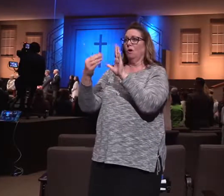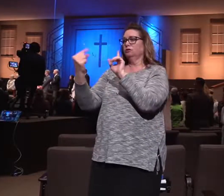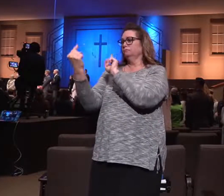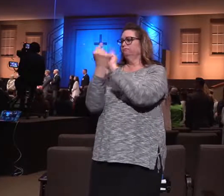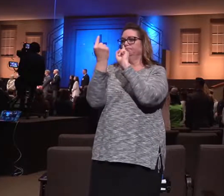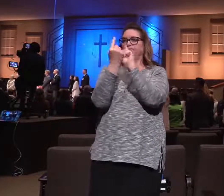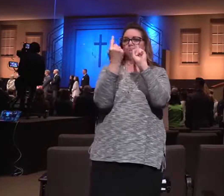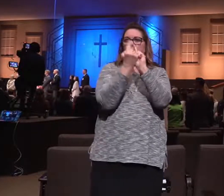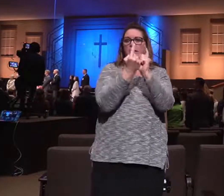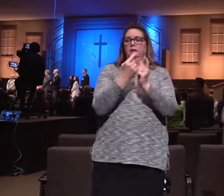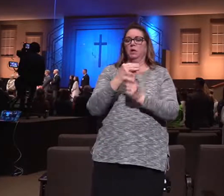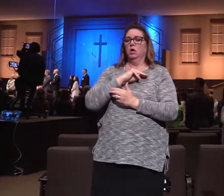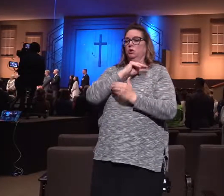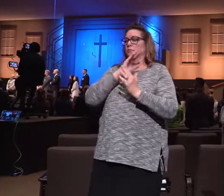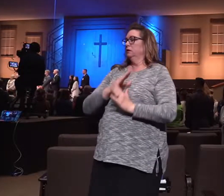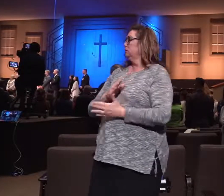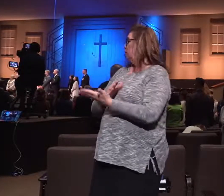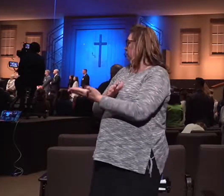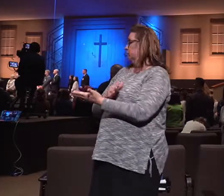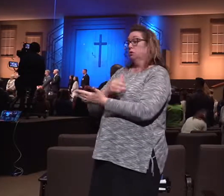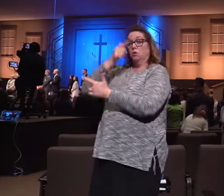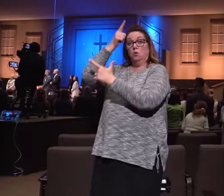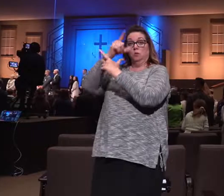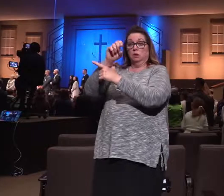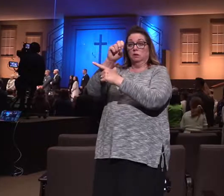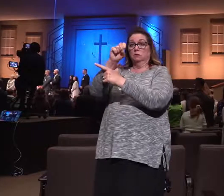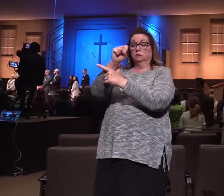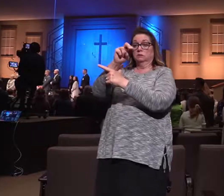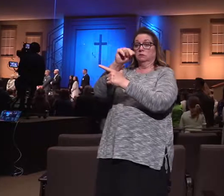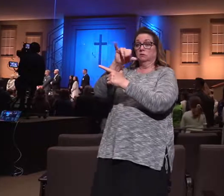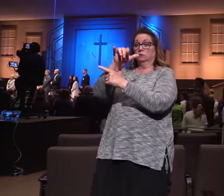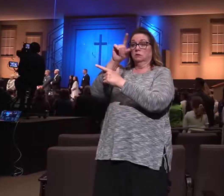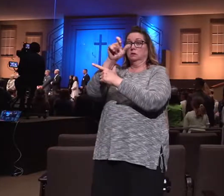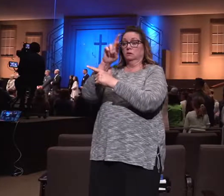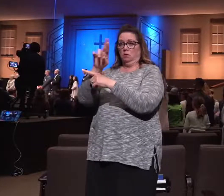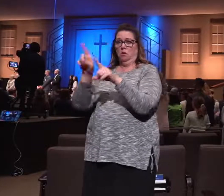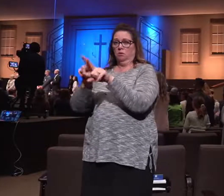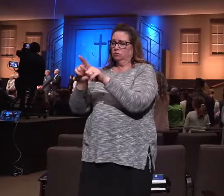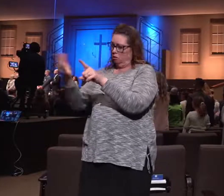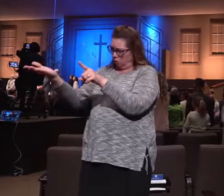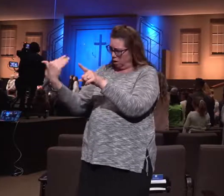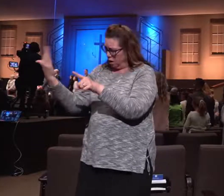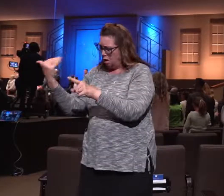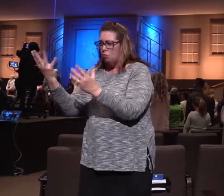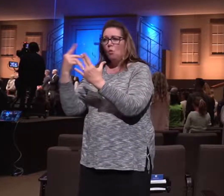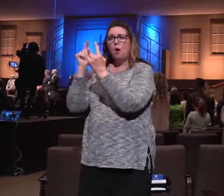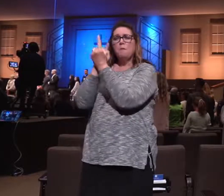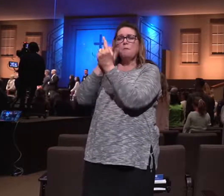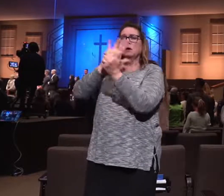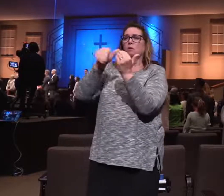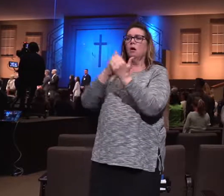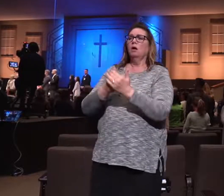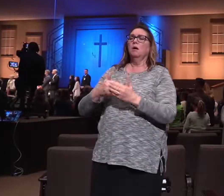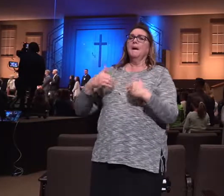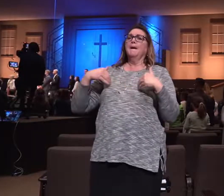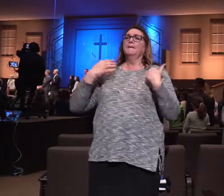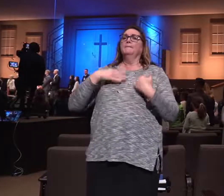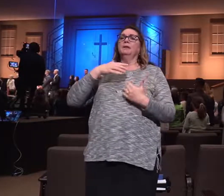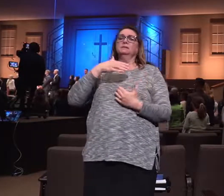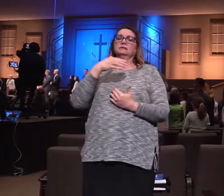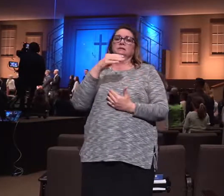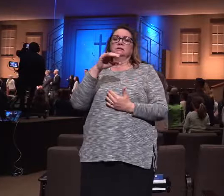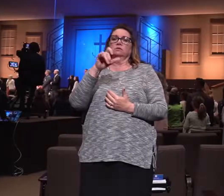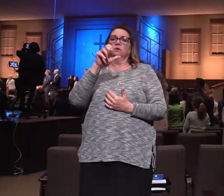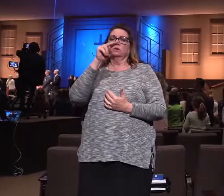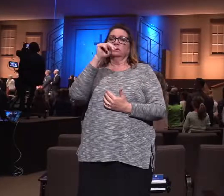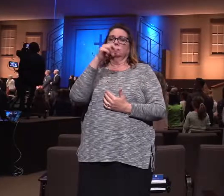come on, Brother Snyder, you and your wife as well. And we want to meet all of them tonight. And Mrs. Young's down here because